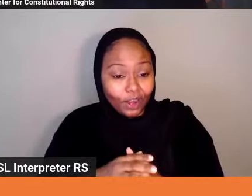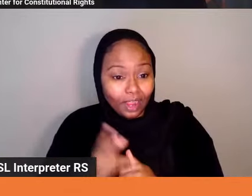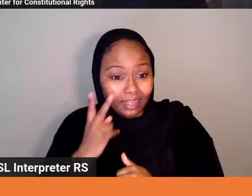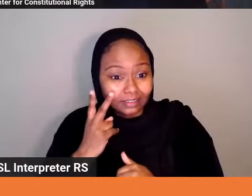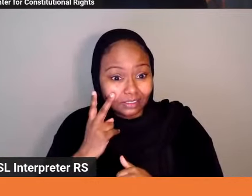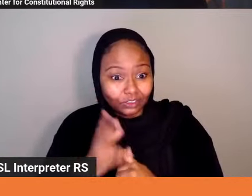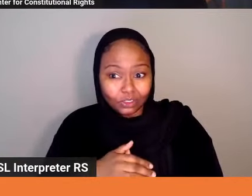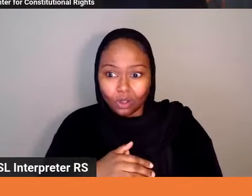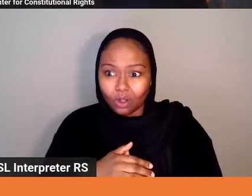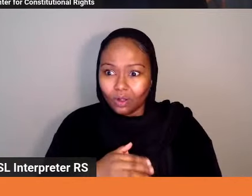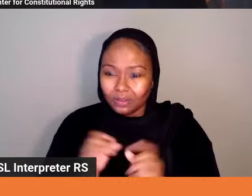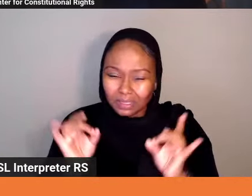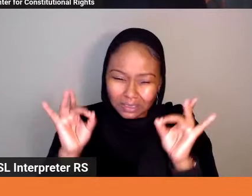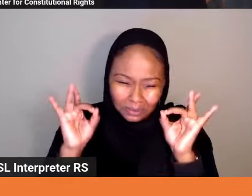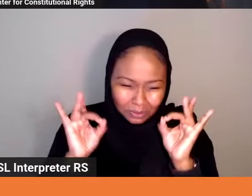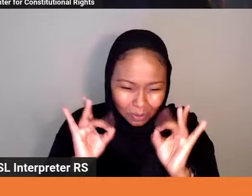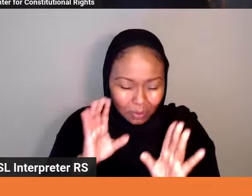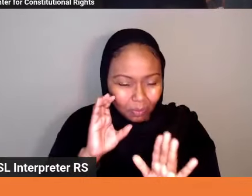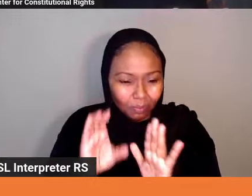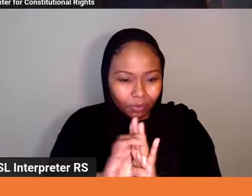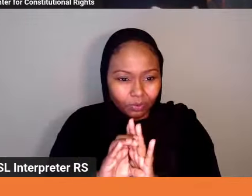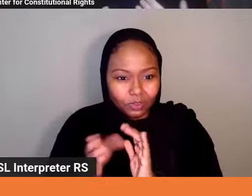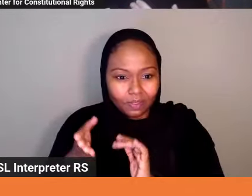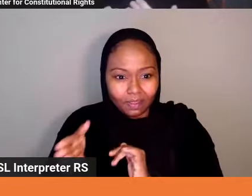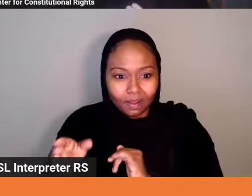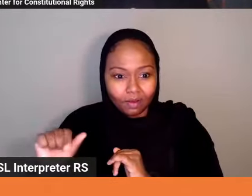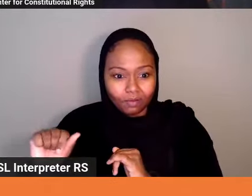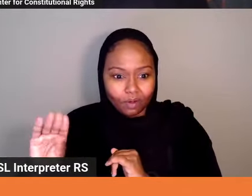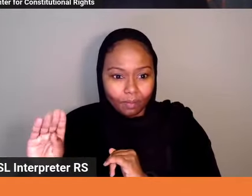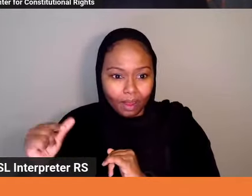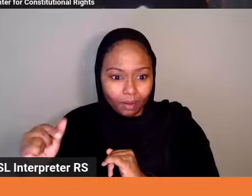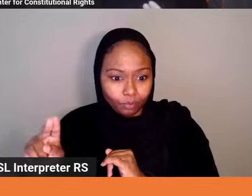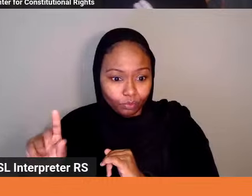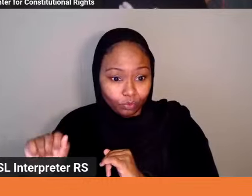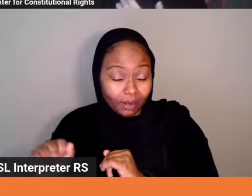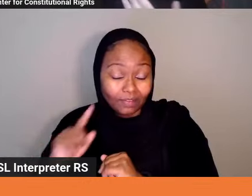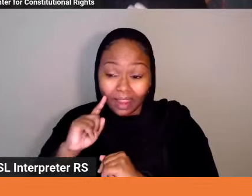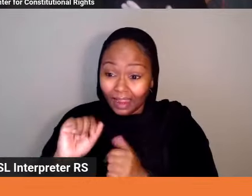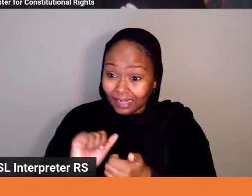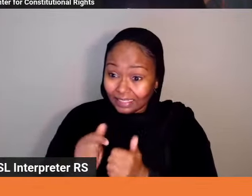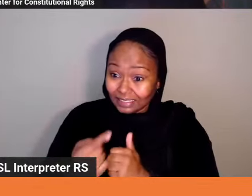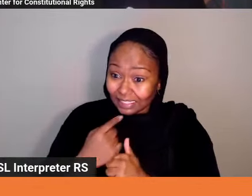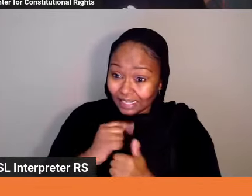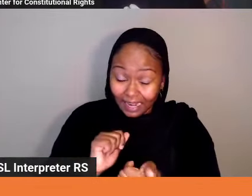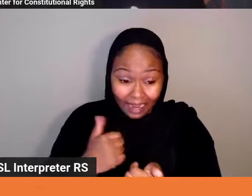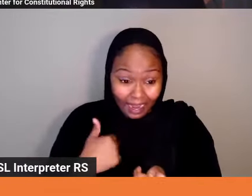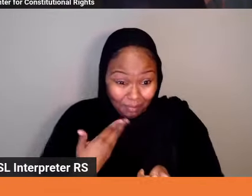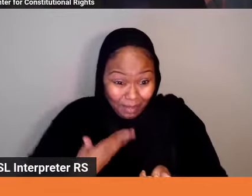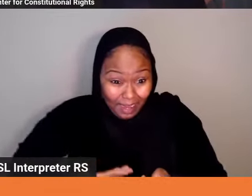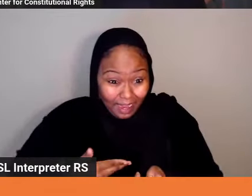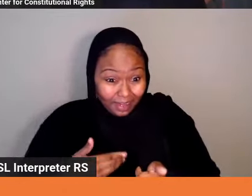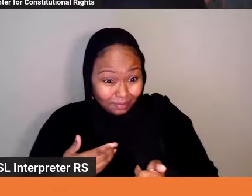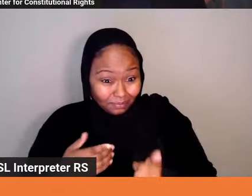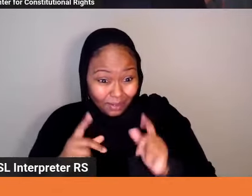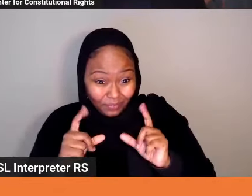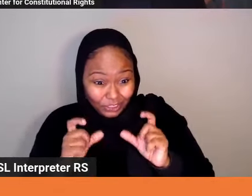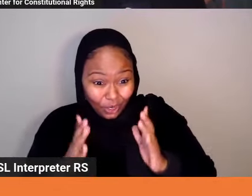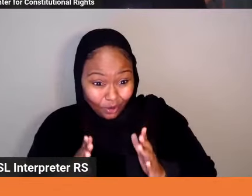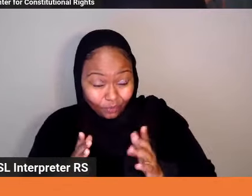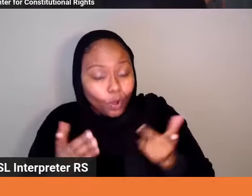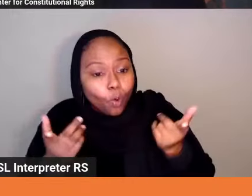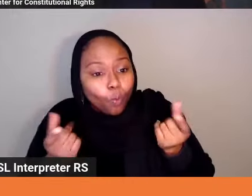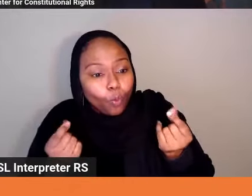anonymous, cruel photos of Abu Ghraib and said, well, I'm a photographer. What can I do to try and